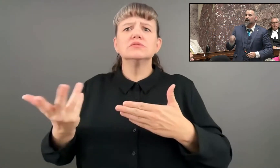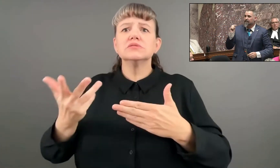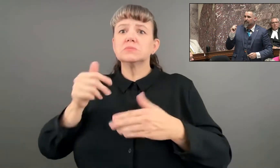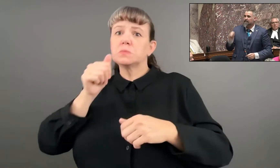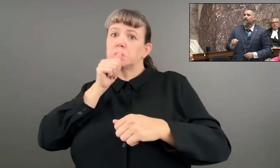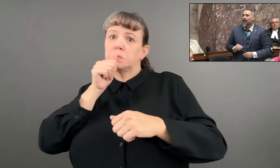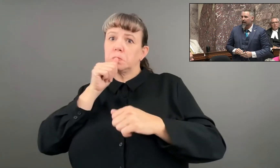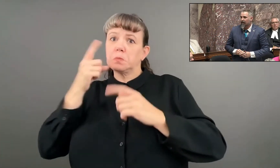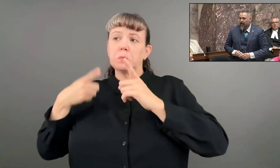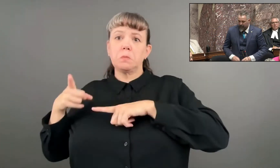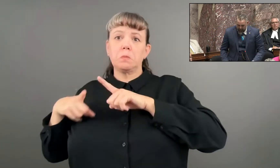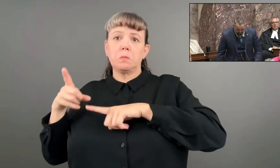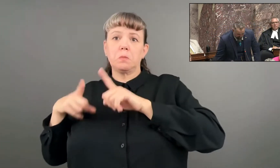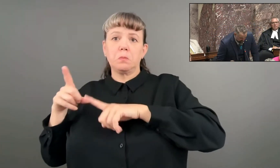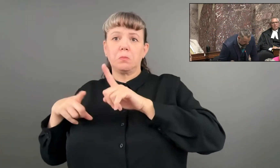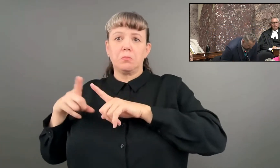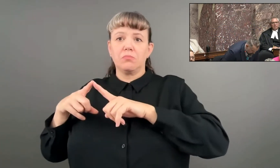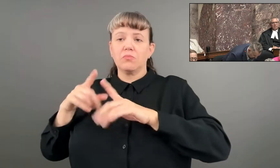of until it's done?